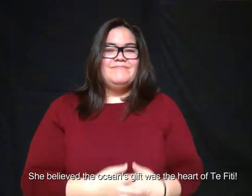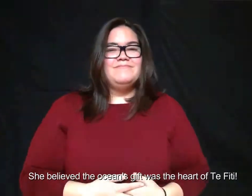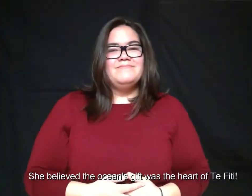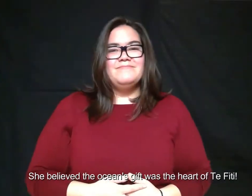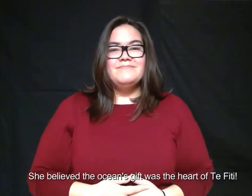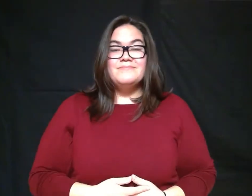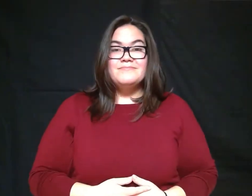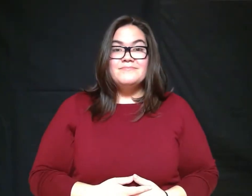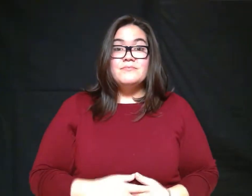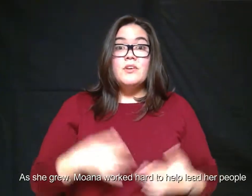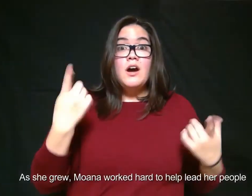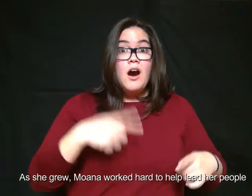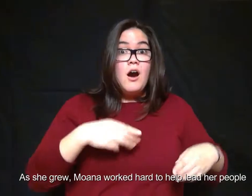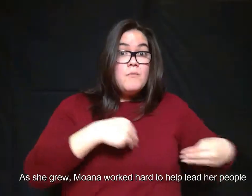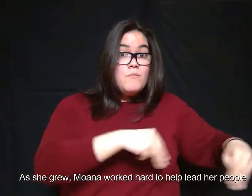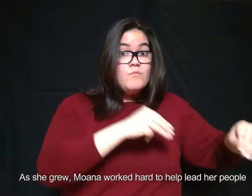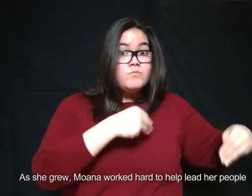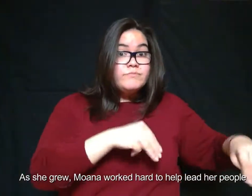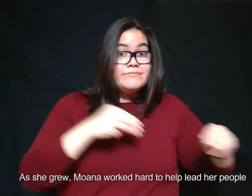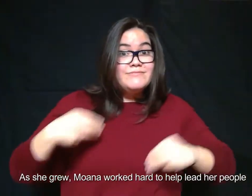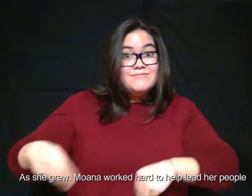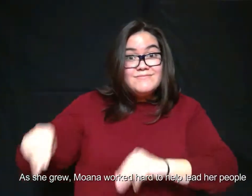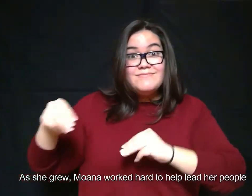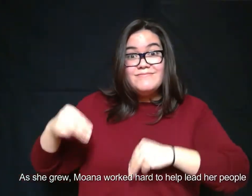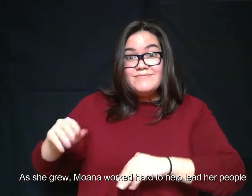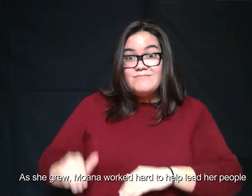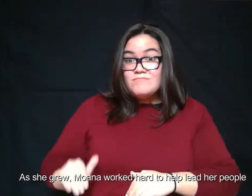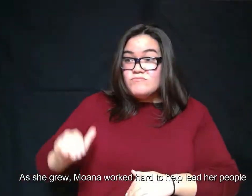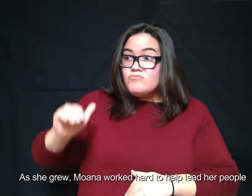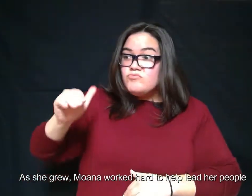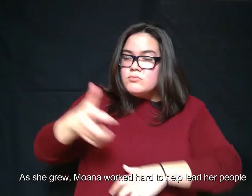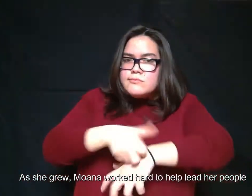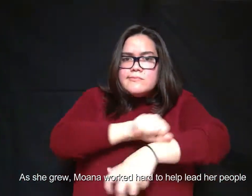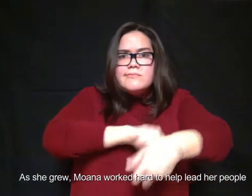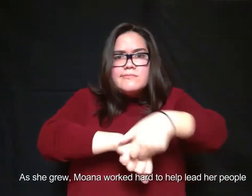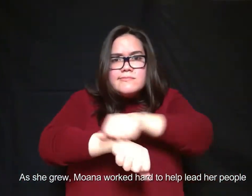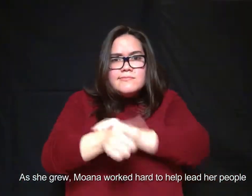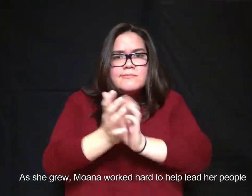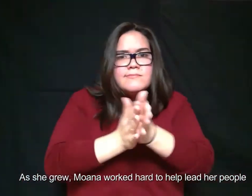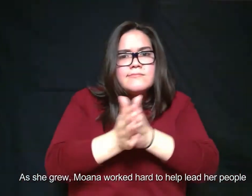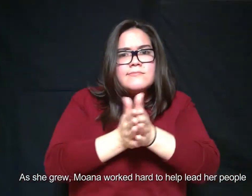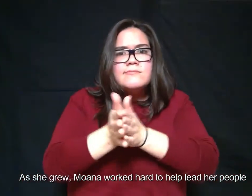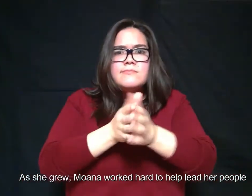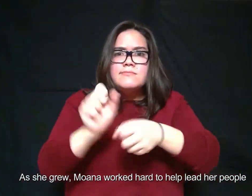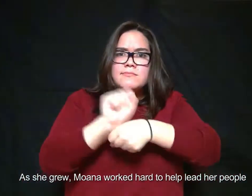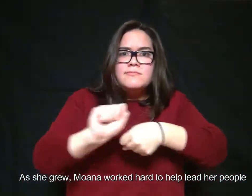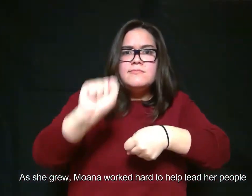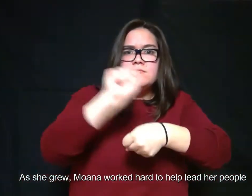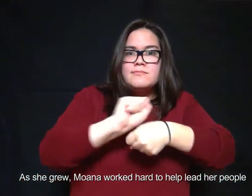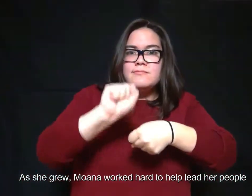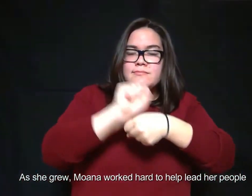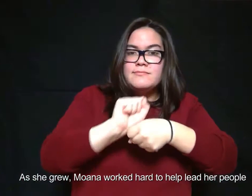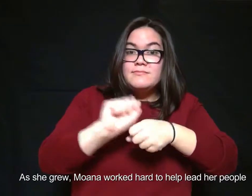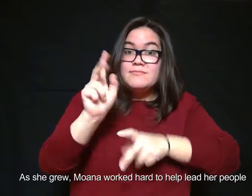As she grew, Moana worked hard to help lead her people and follow her father's